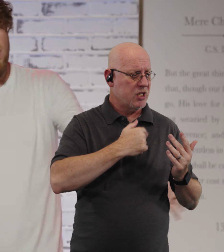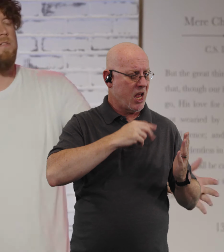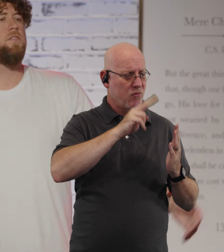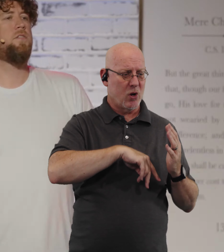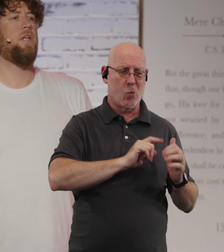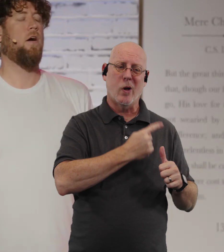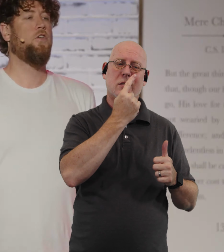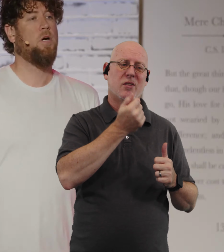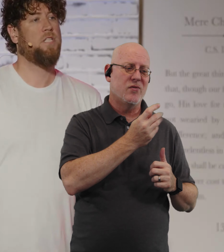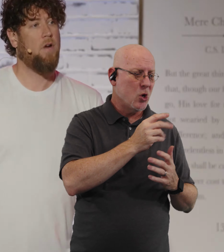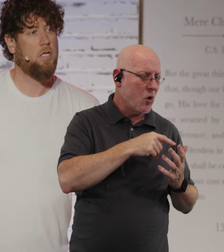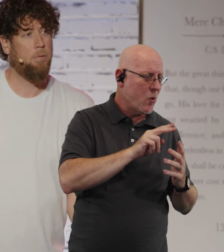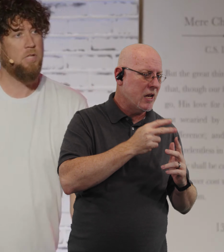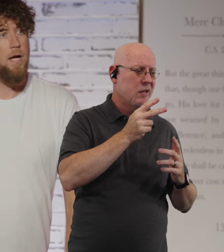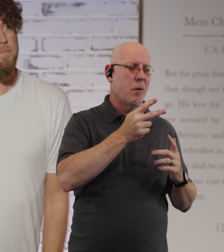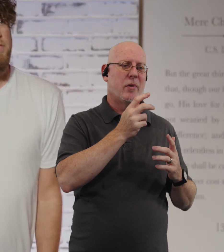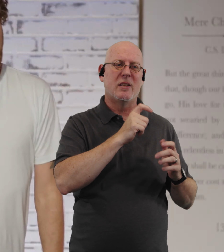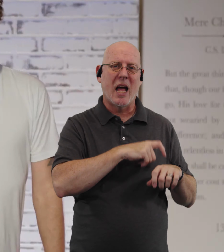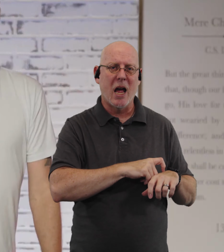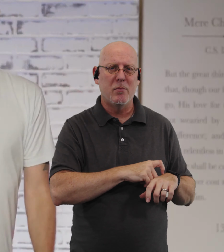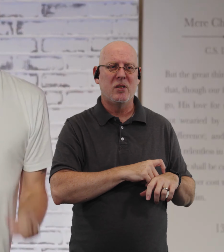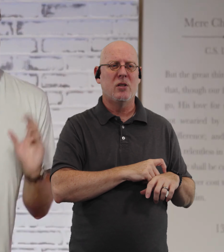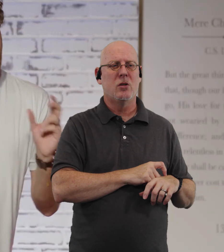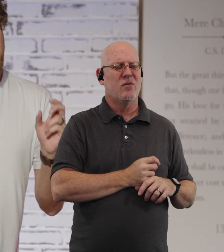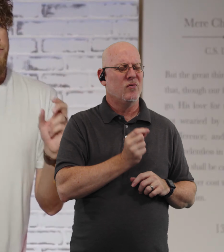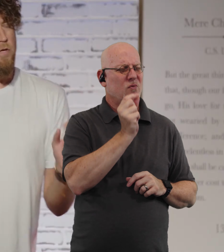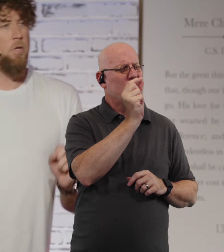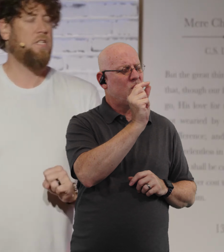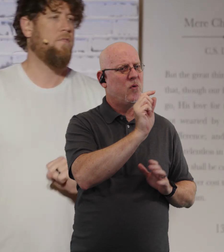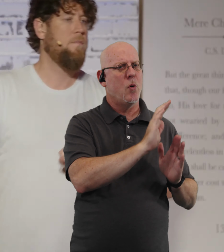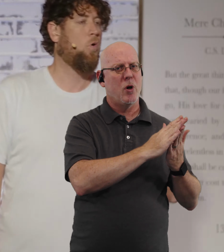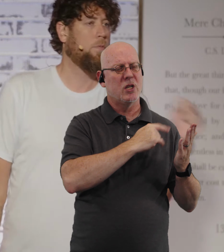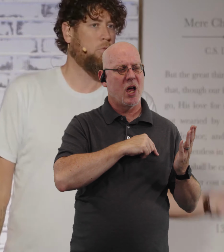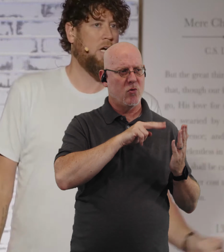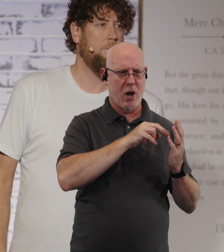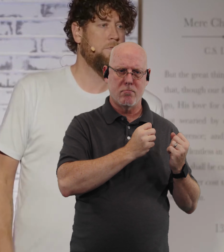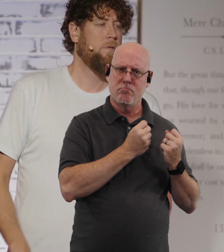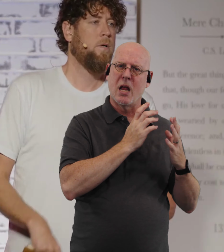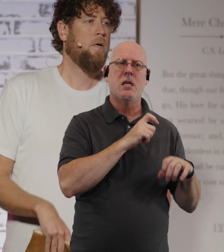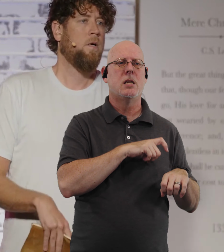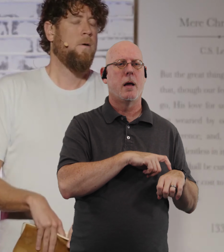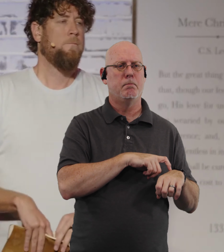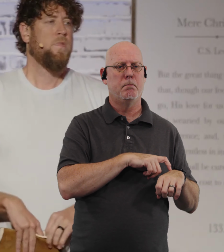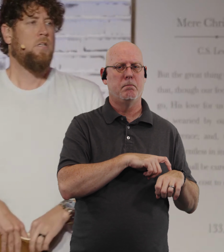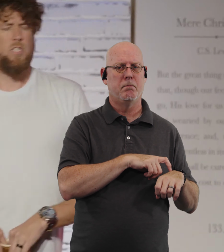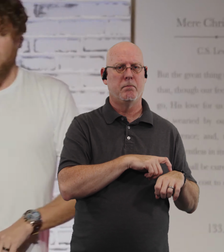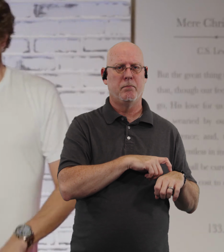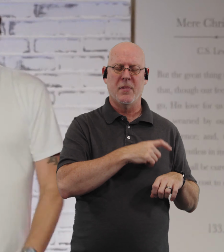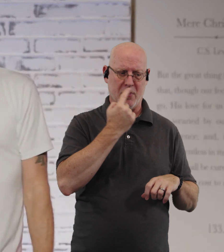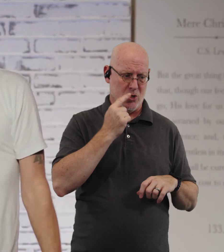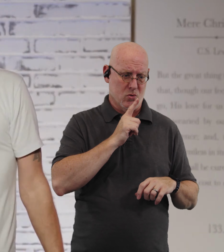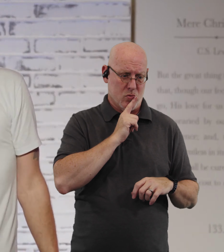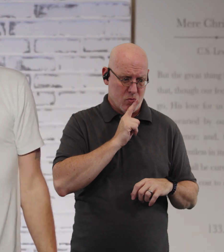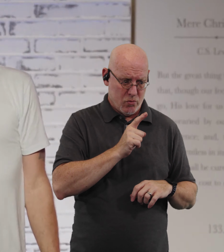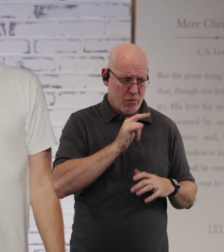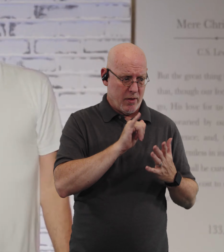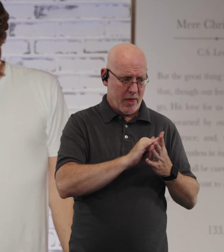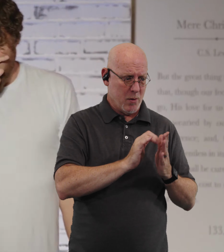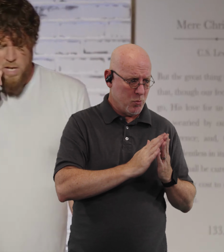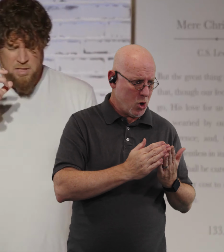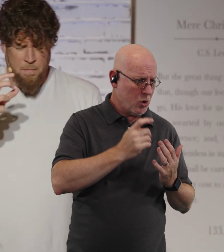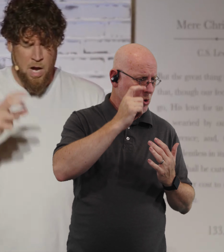read once. There are a few books I've read a couple times. There are very few books that I've read multiple times, because the truth in